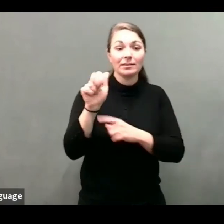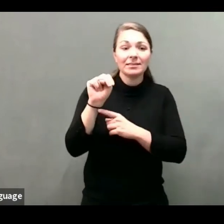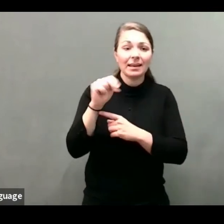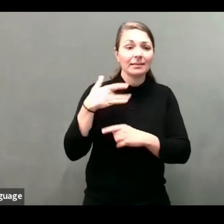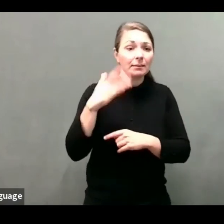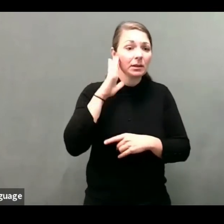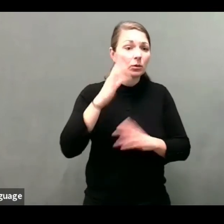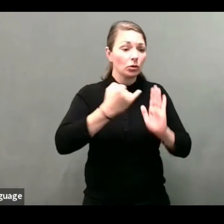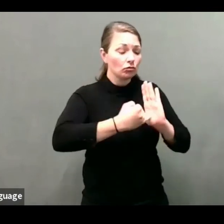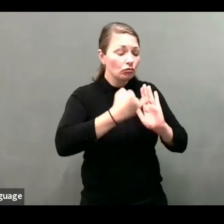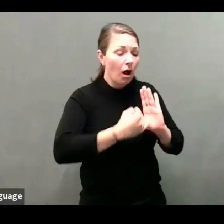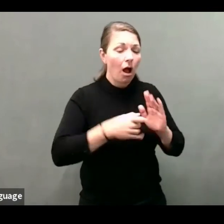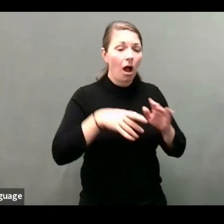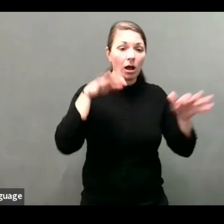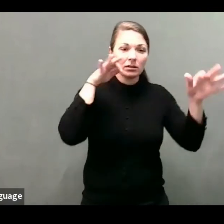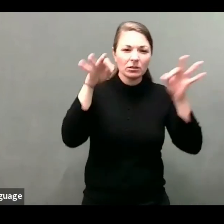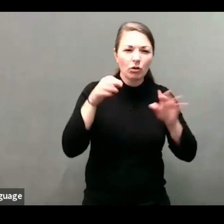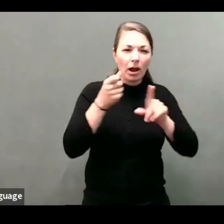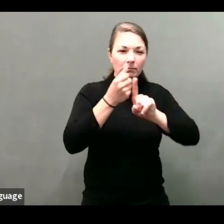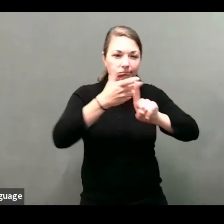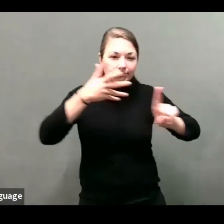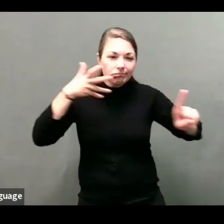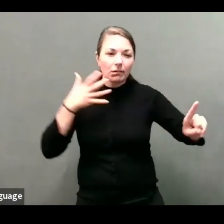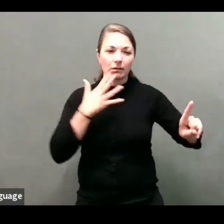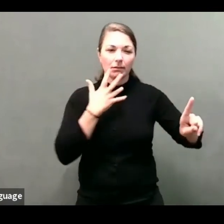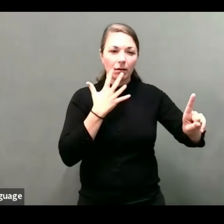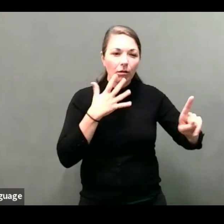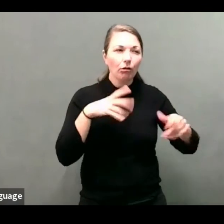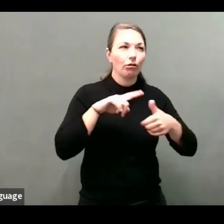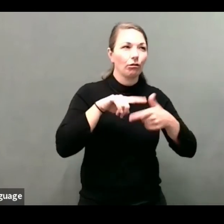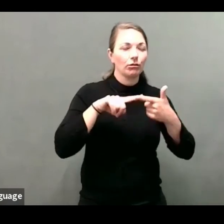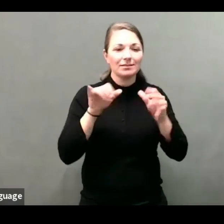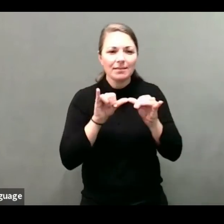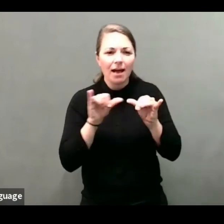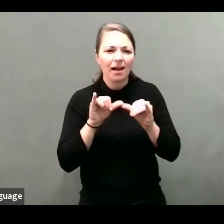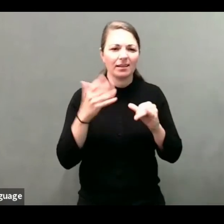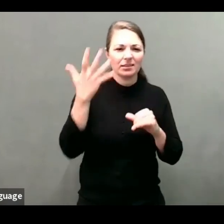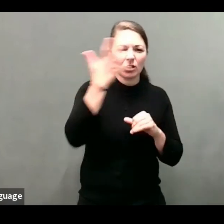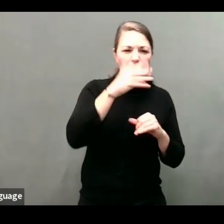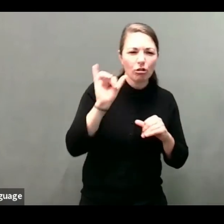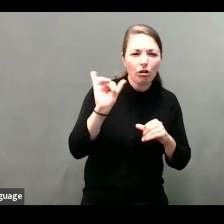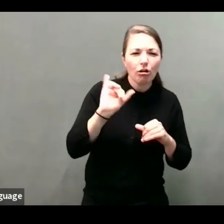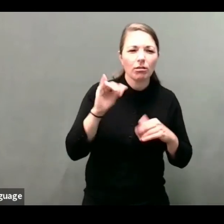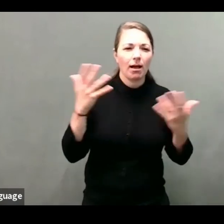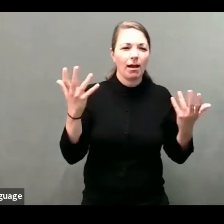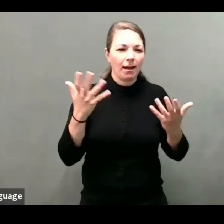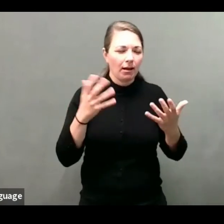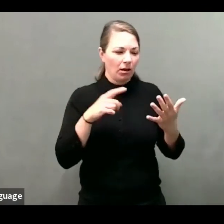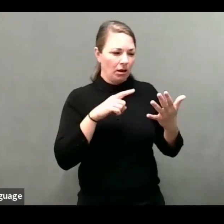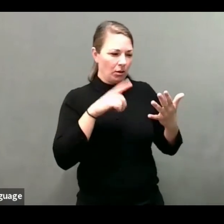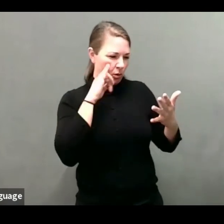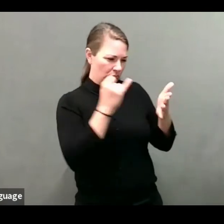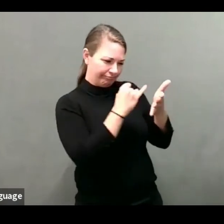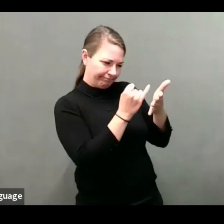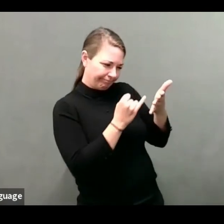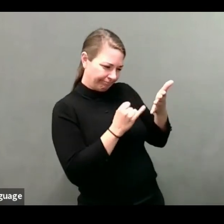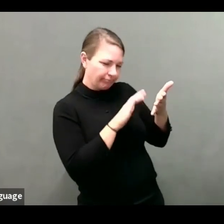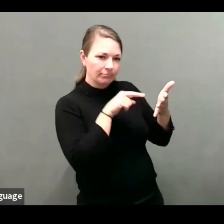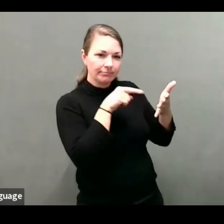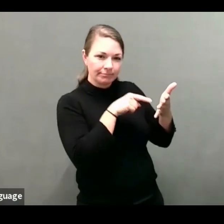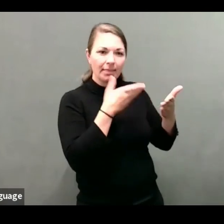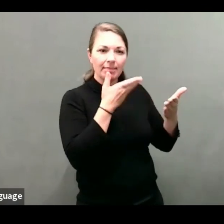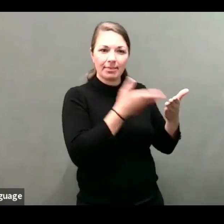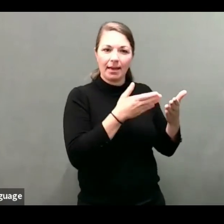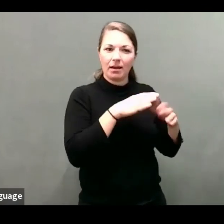like the color, the size, the look of it. They'll do a pain assessment,